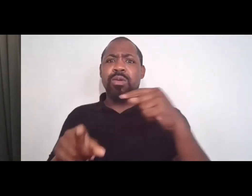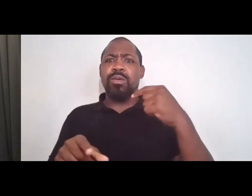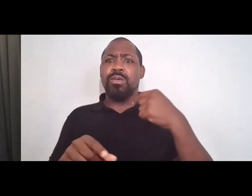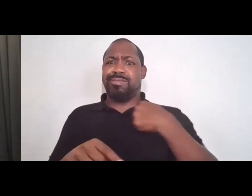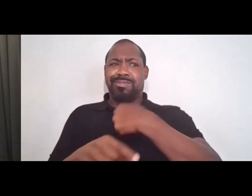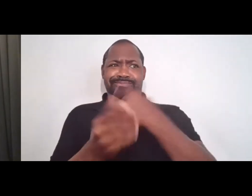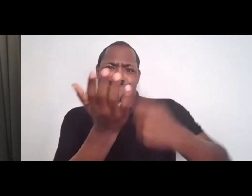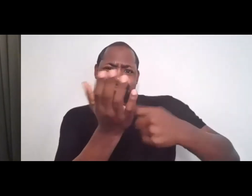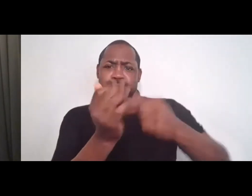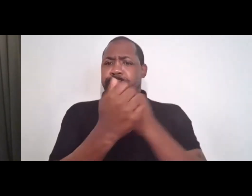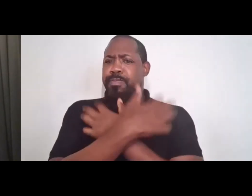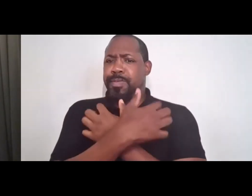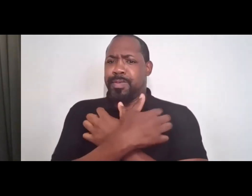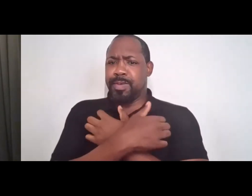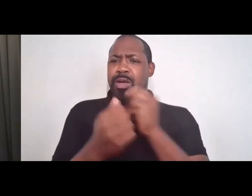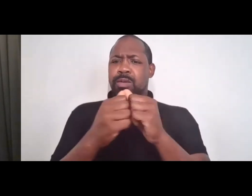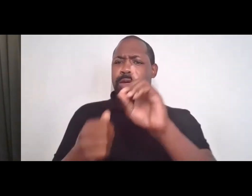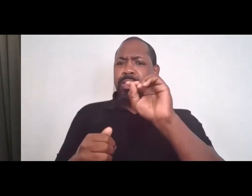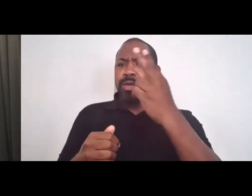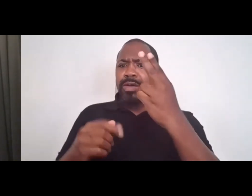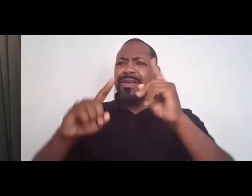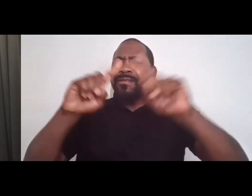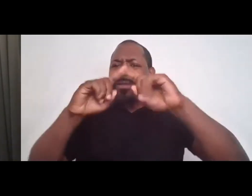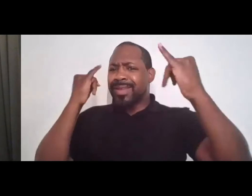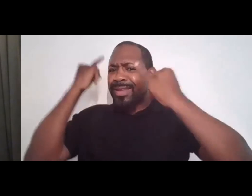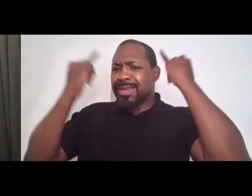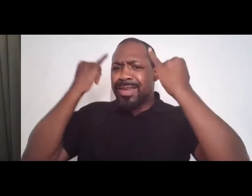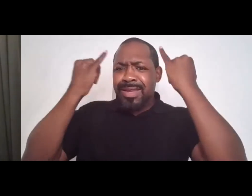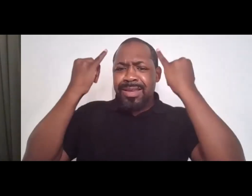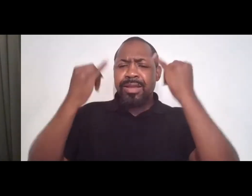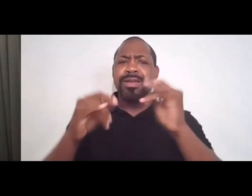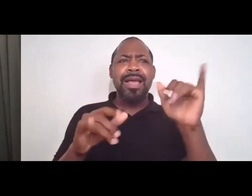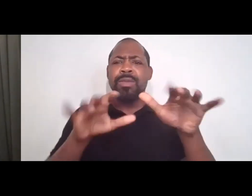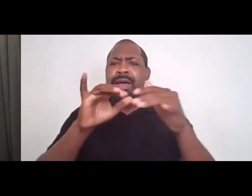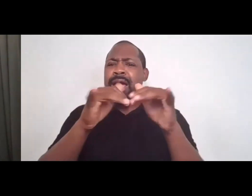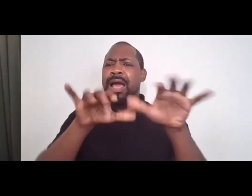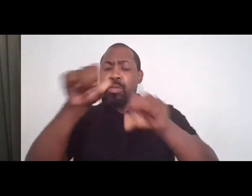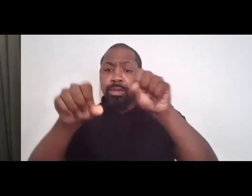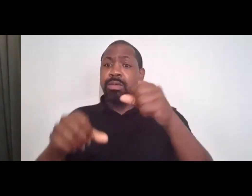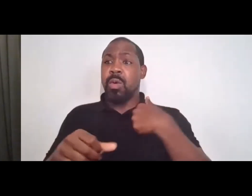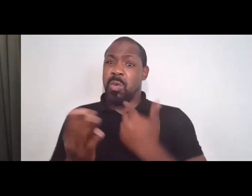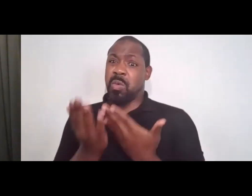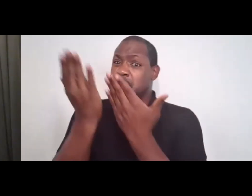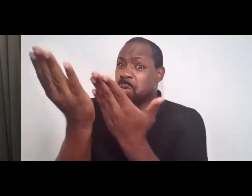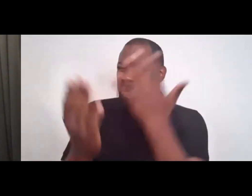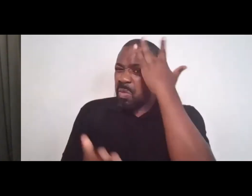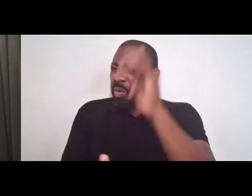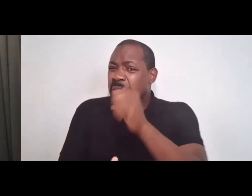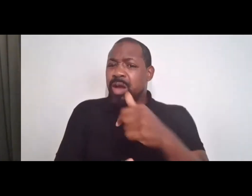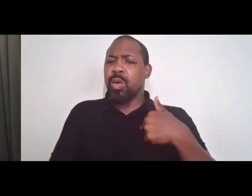in. I appreciate you saying that you're available. So we've been brainstorming ideas with the Department of Health,